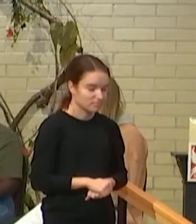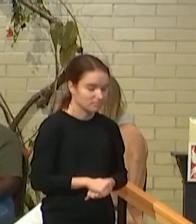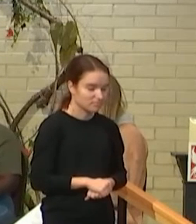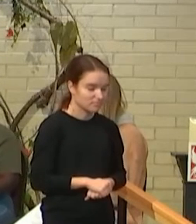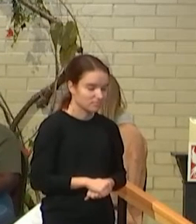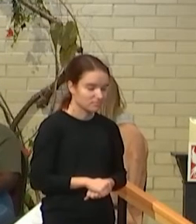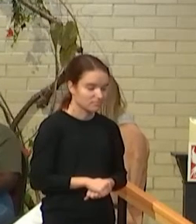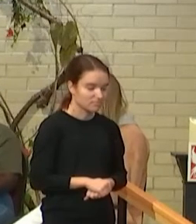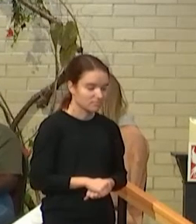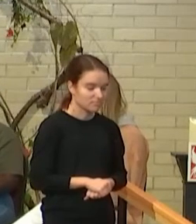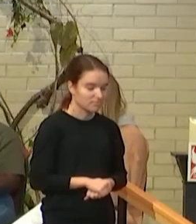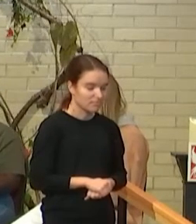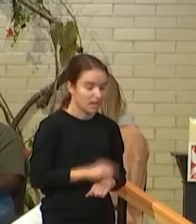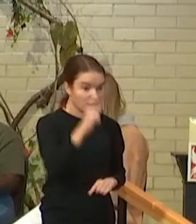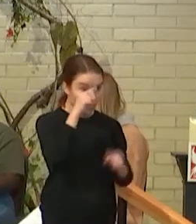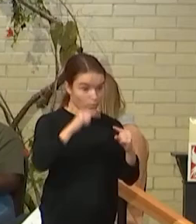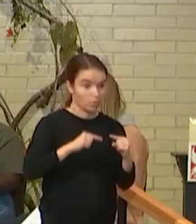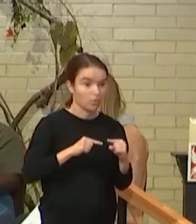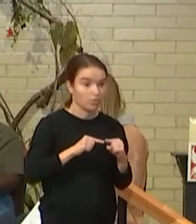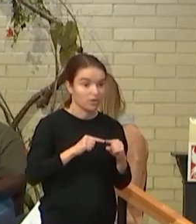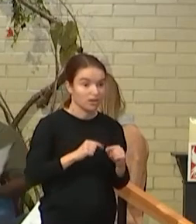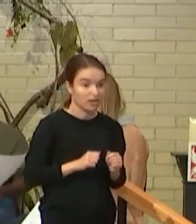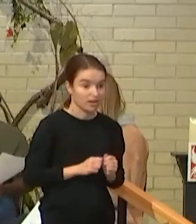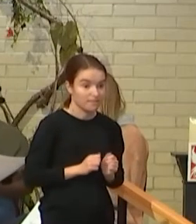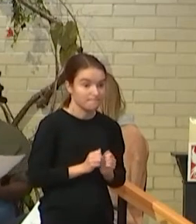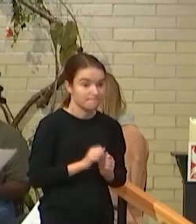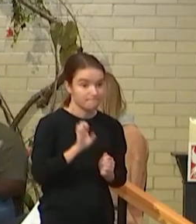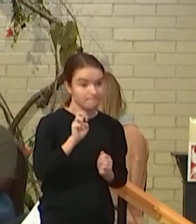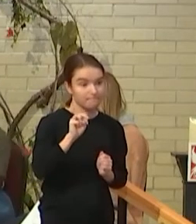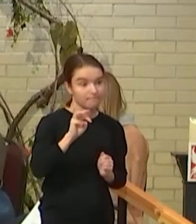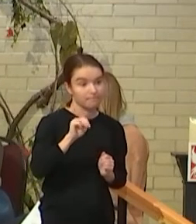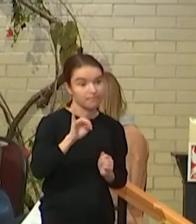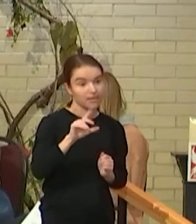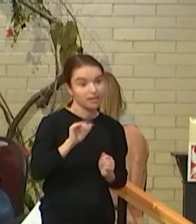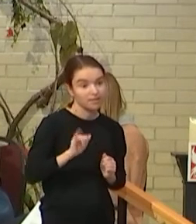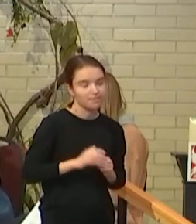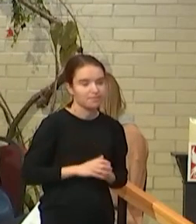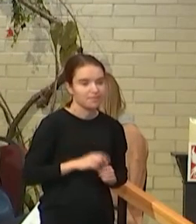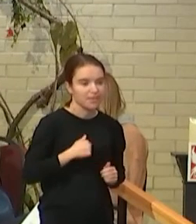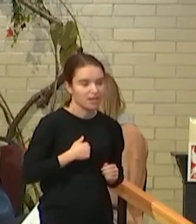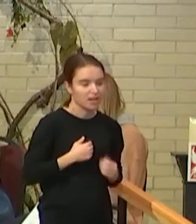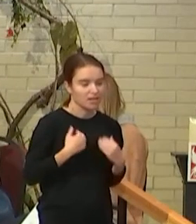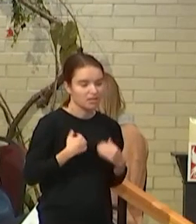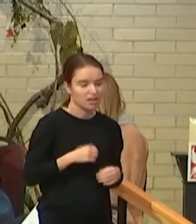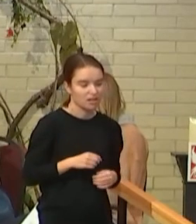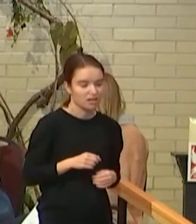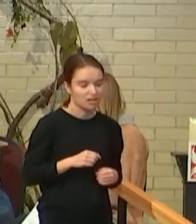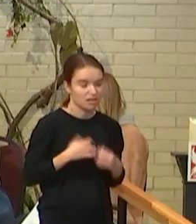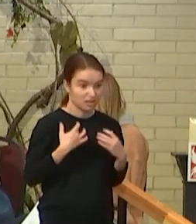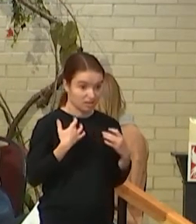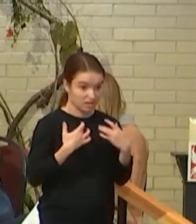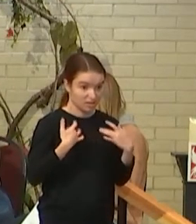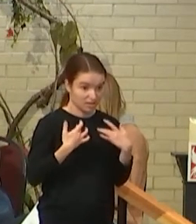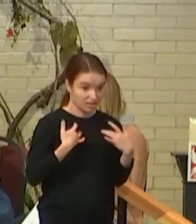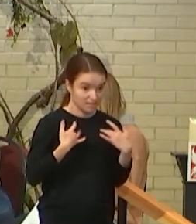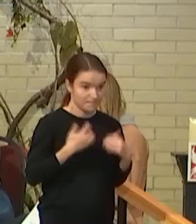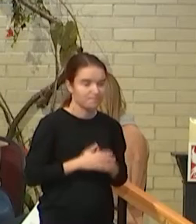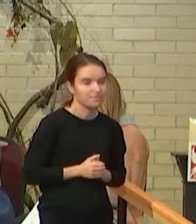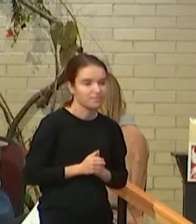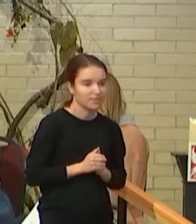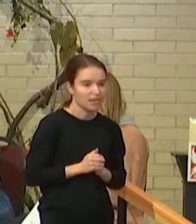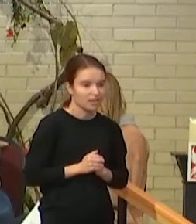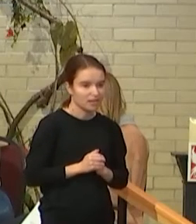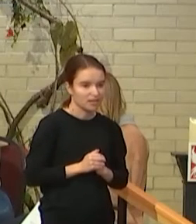I definitely agree with Emily. I also suffer from generalized anxiety, which I did mention earlier, but because of that, I have